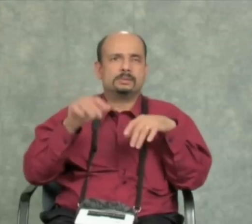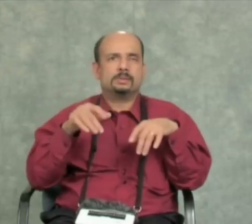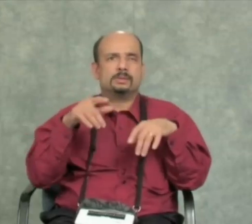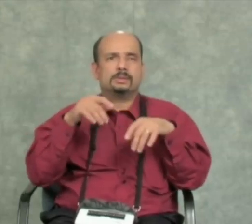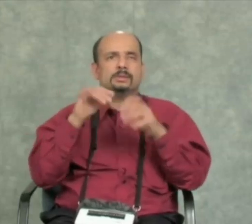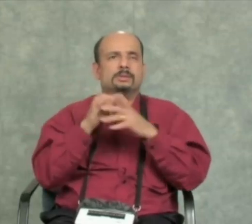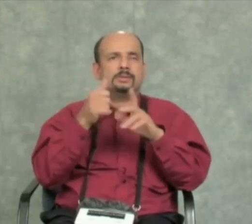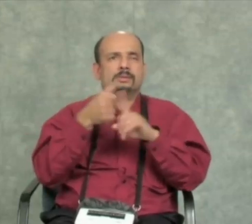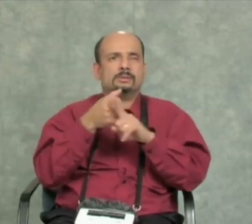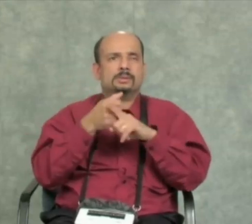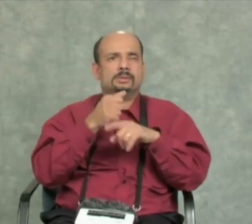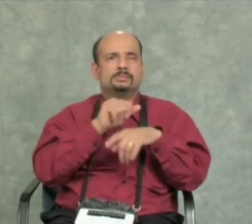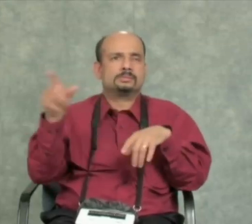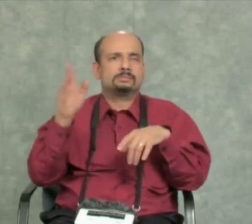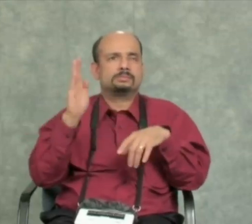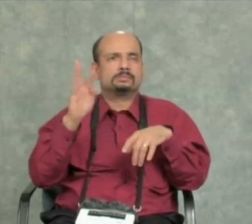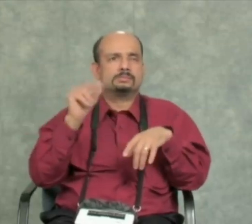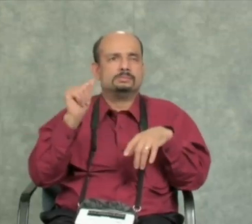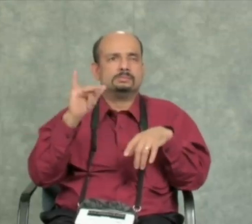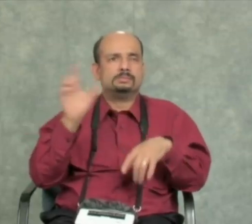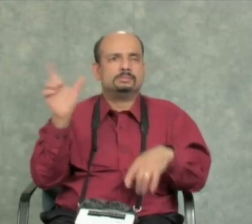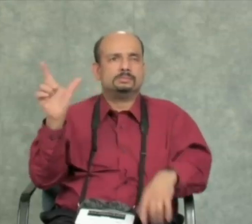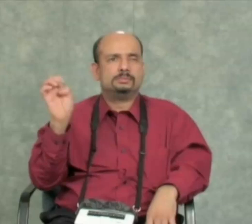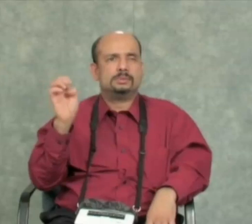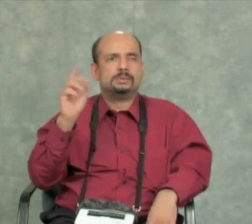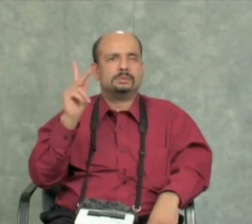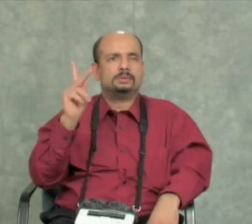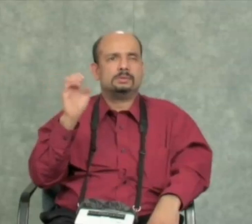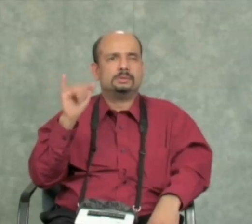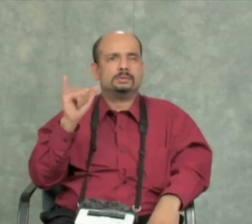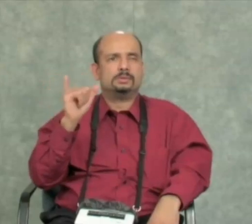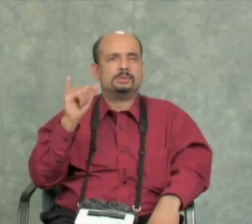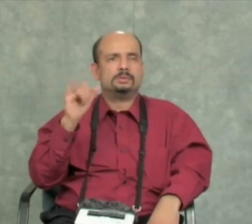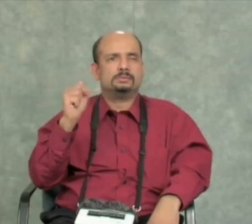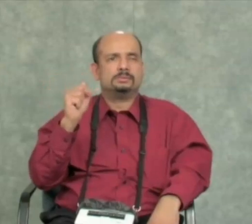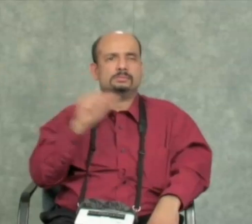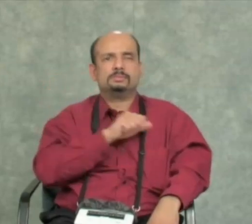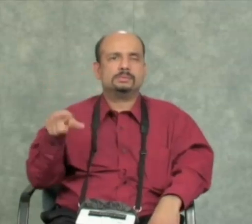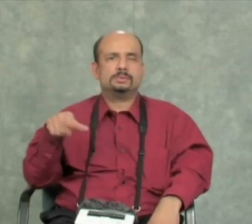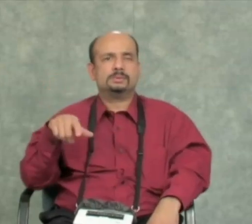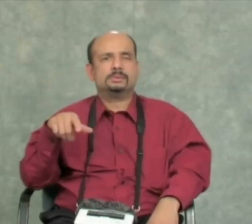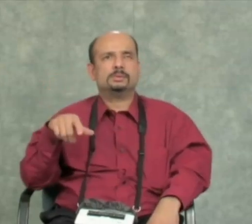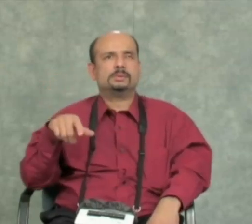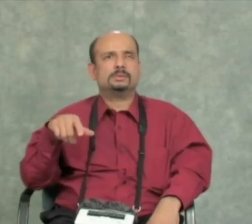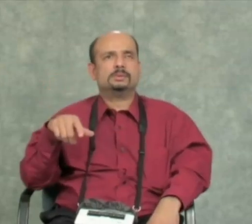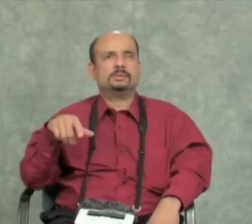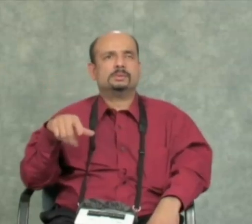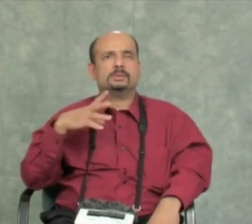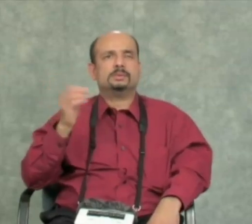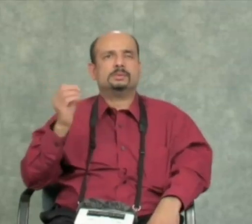Also, the Braille Sense has 9 keys. It's not a regular keyboard. It has the 9 Braille keys that you would need to